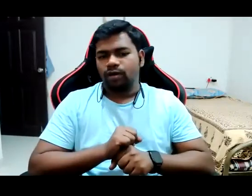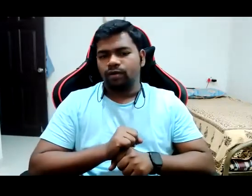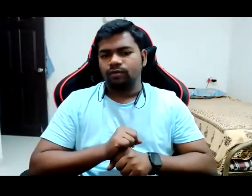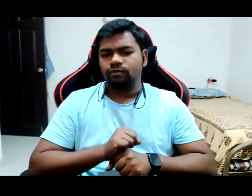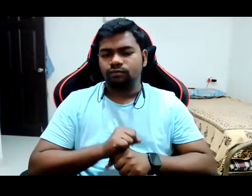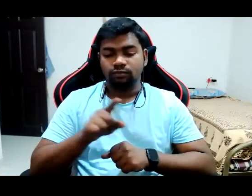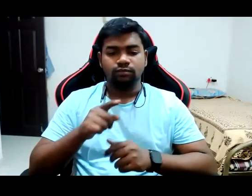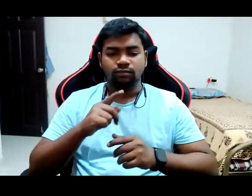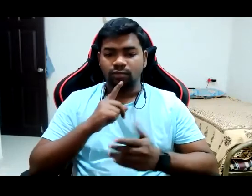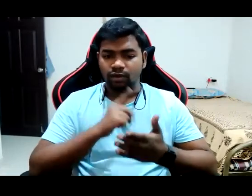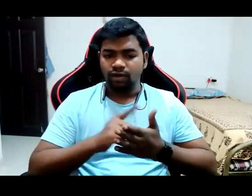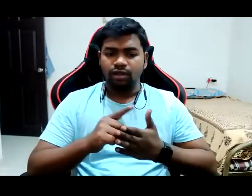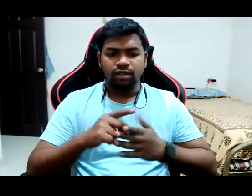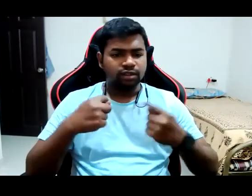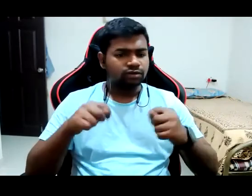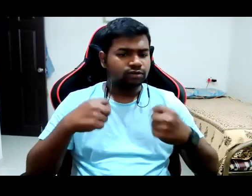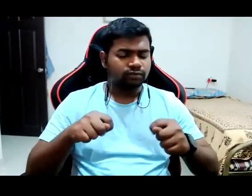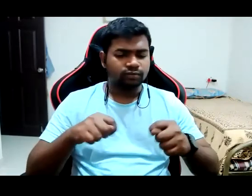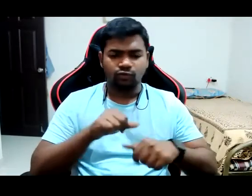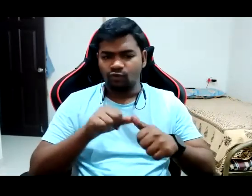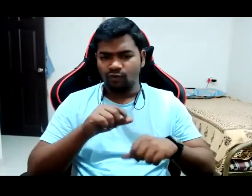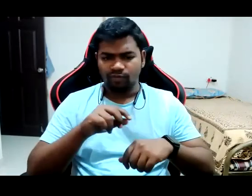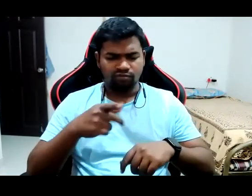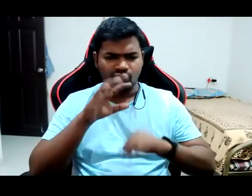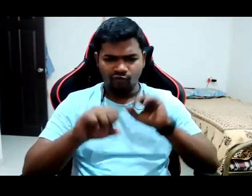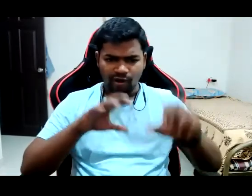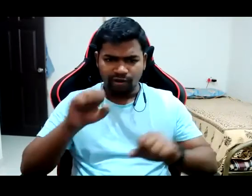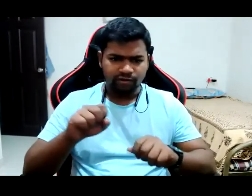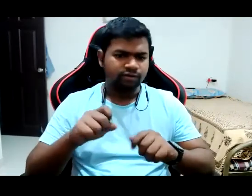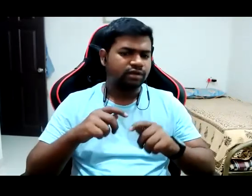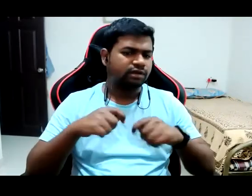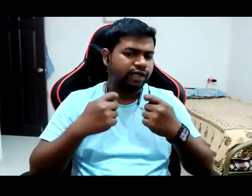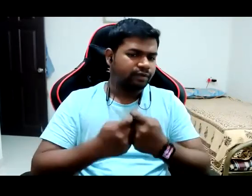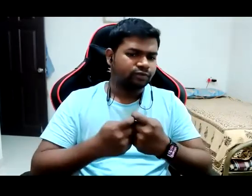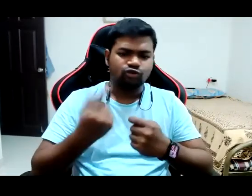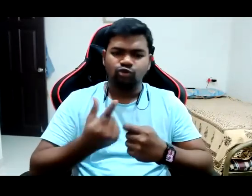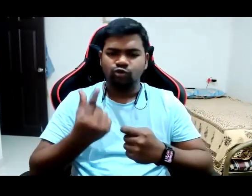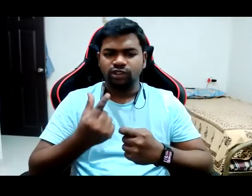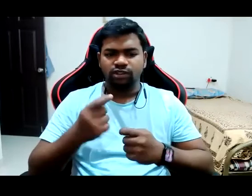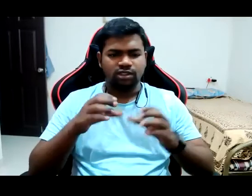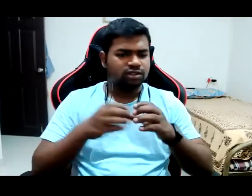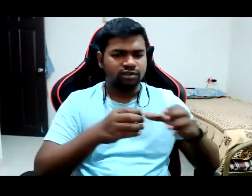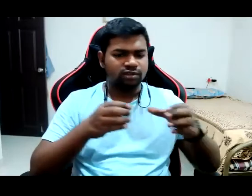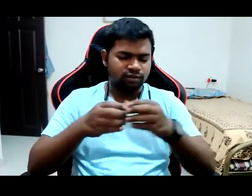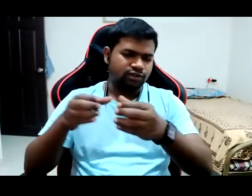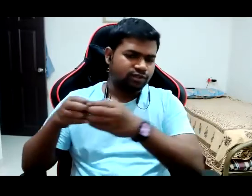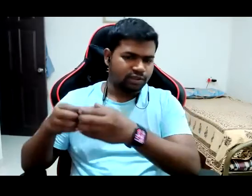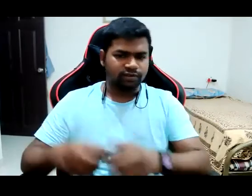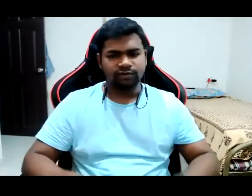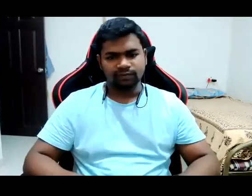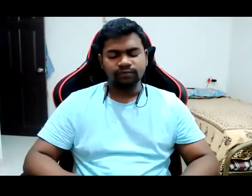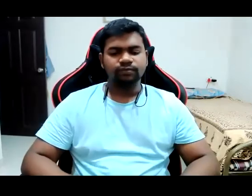trying to then find teams using those channels. So that's kind of like what the intention was.